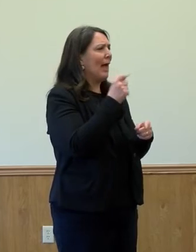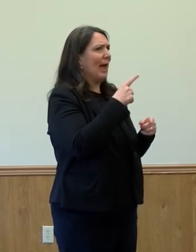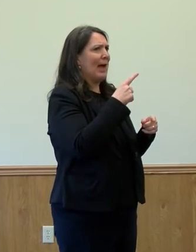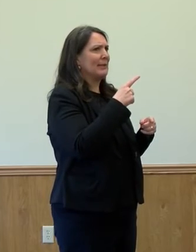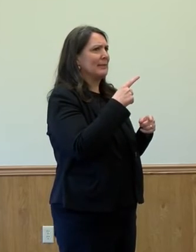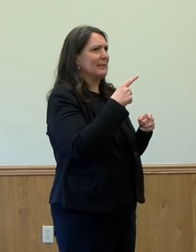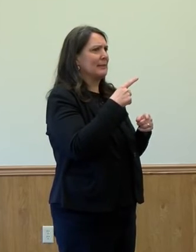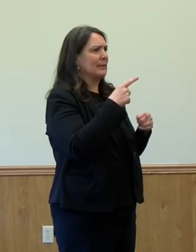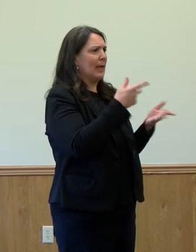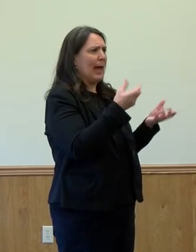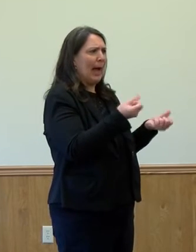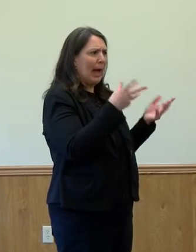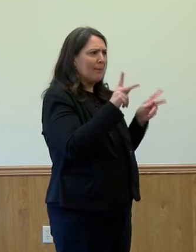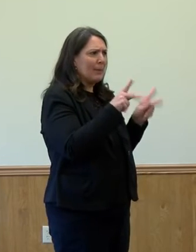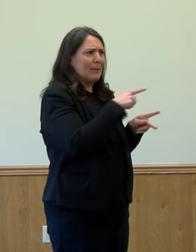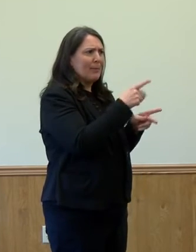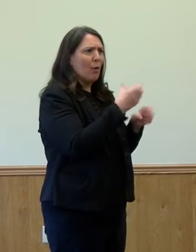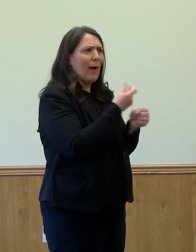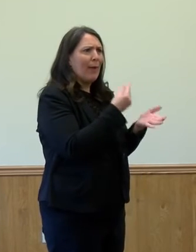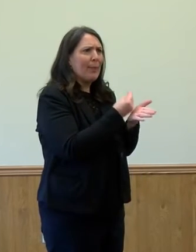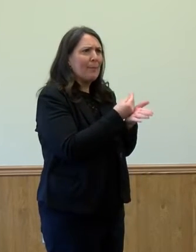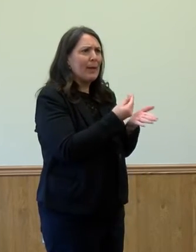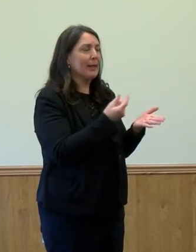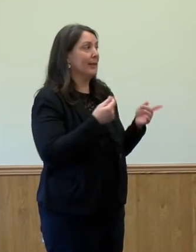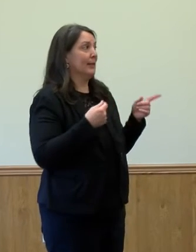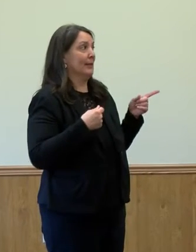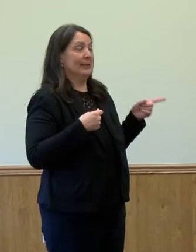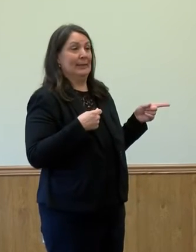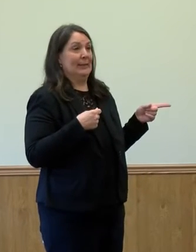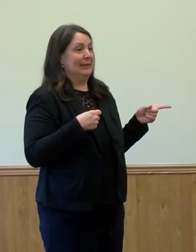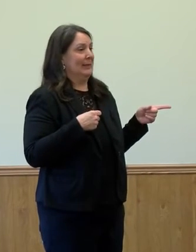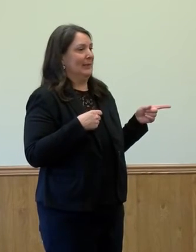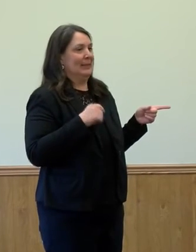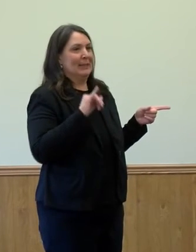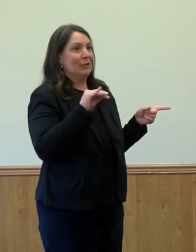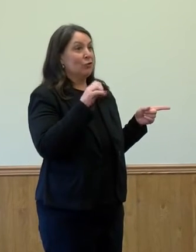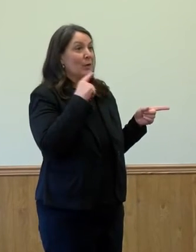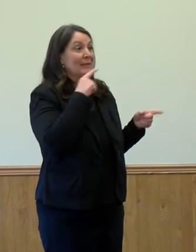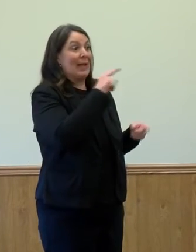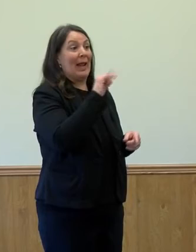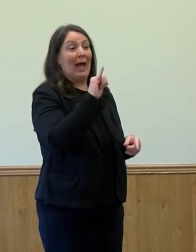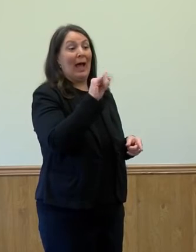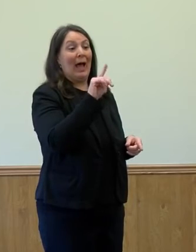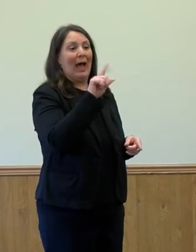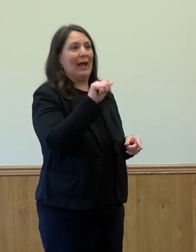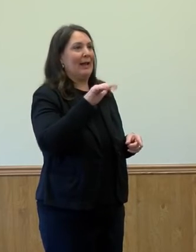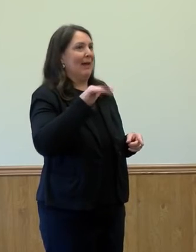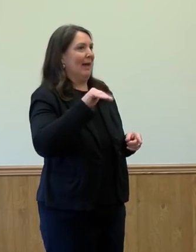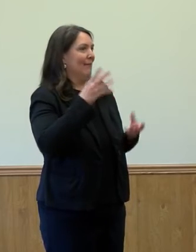granted that money? It's because it's a state program. IDA hasn't released that data yet.